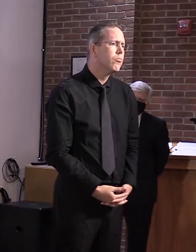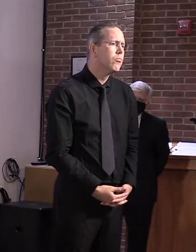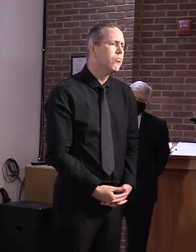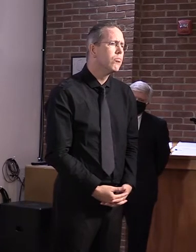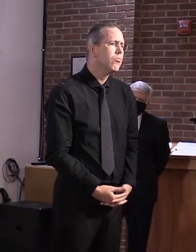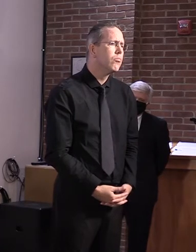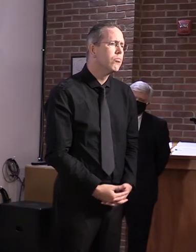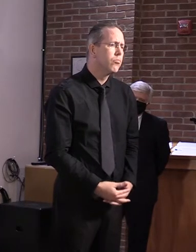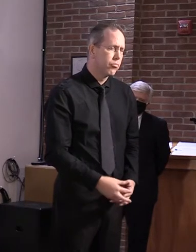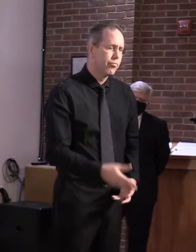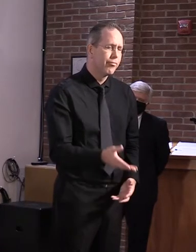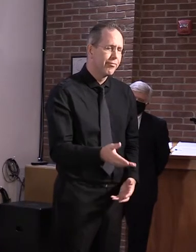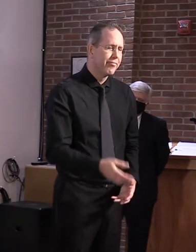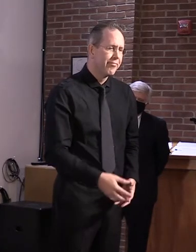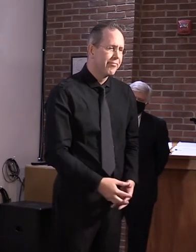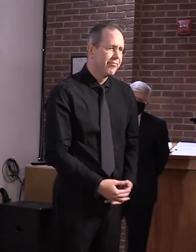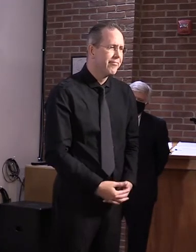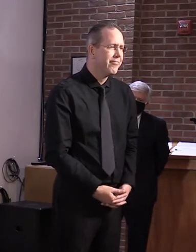Tim? Commissioner Goldstein.